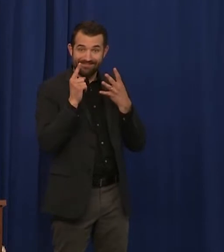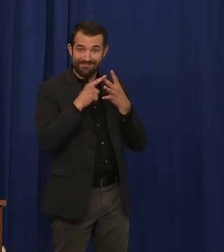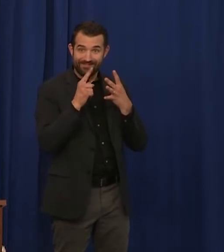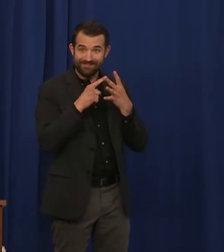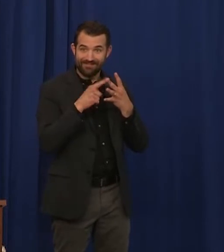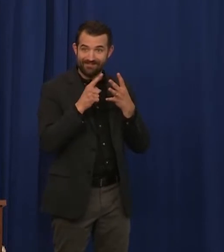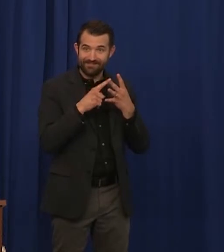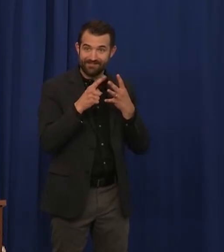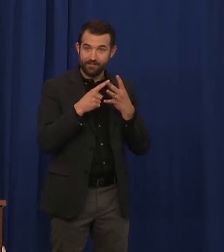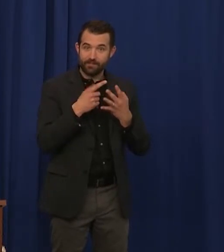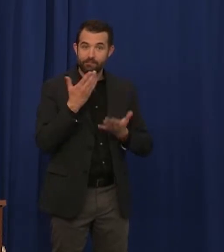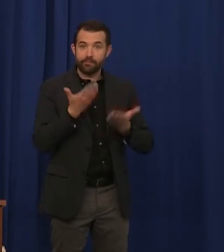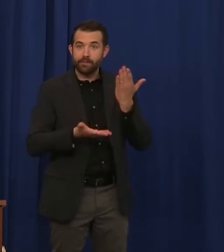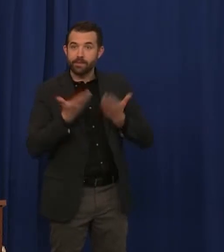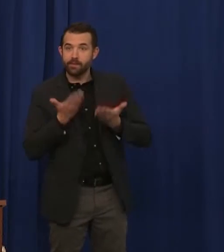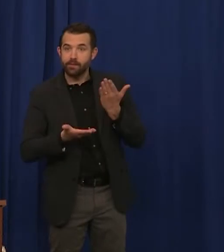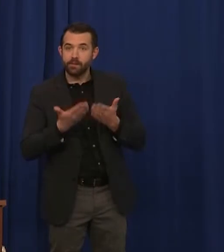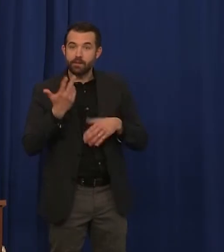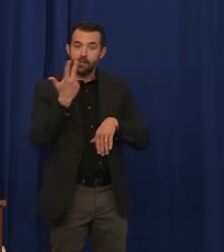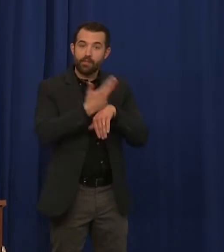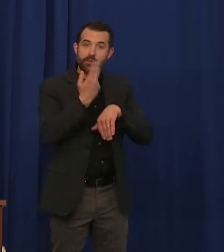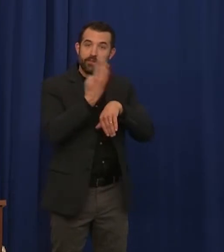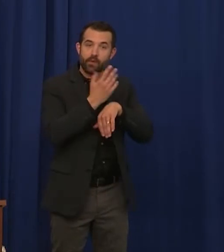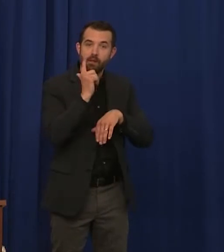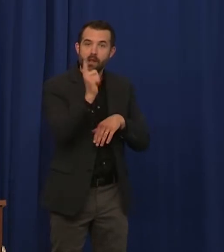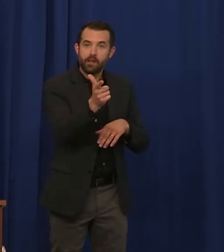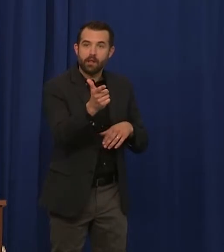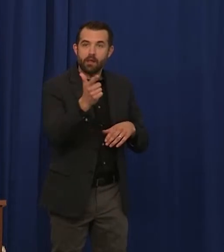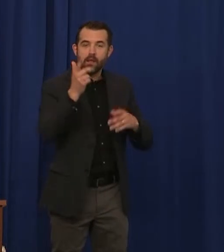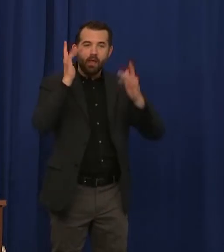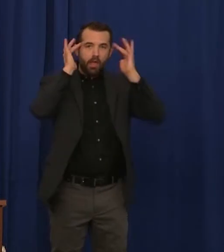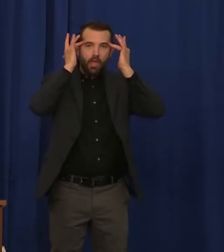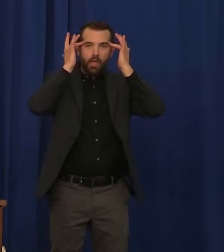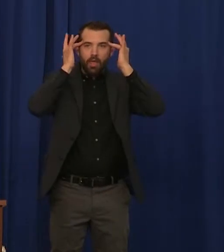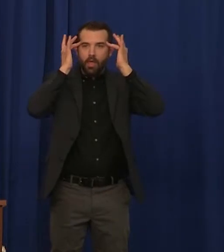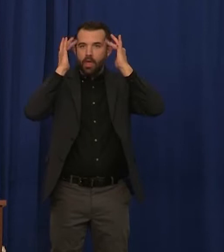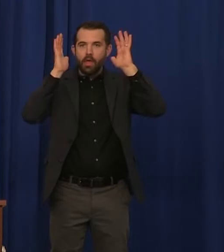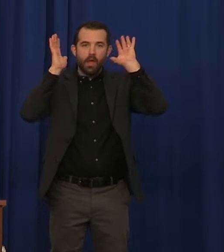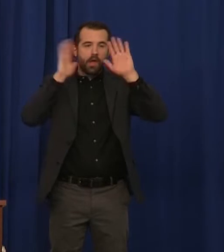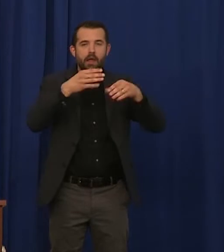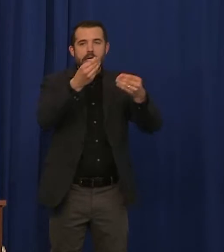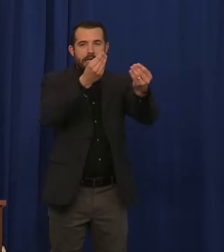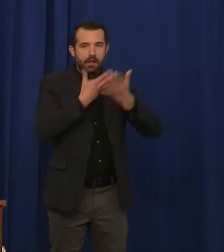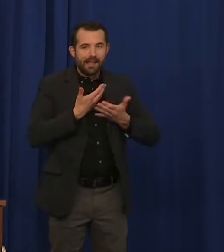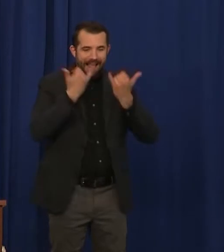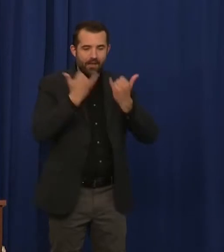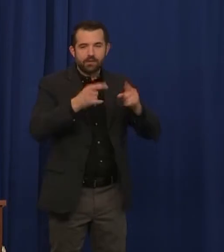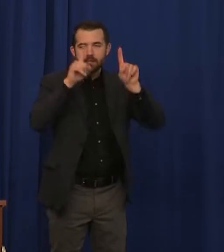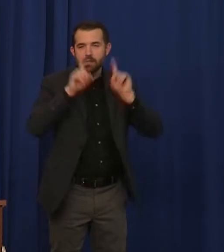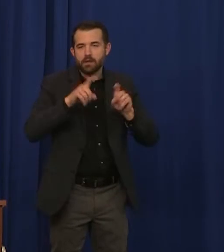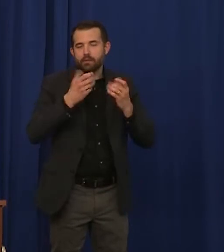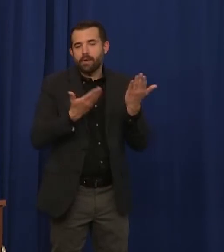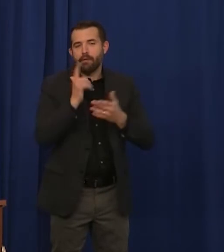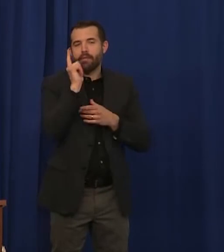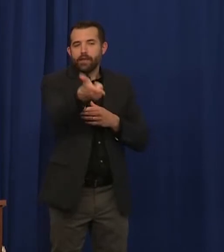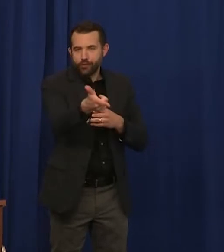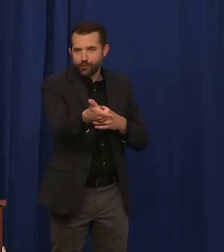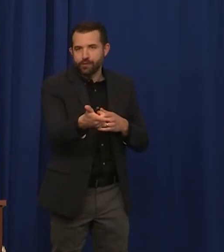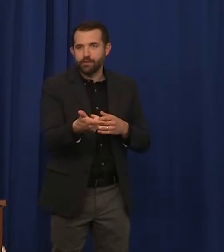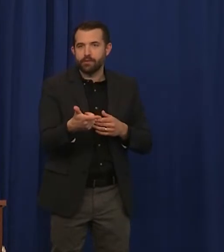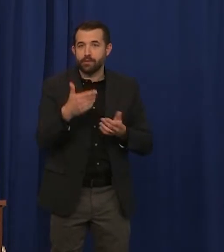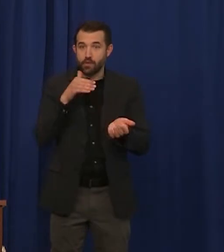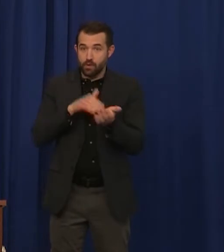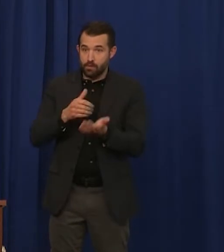confirmed. We're not sure, we hope this doesn't cause confusion, and I will definitely try to be clear and answer as many questions as folks